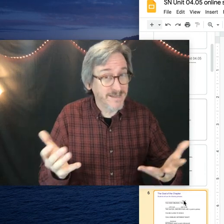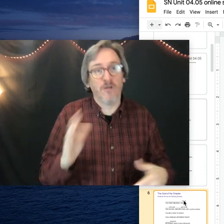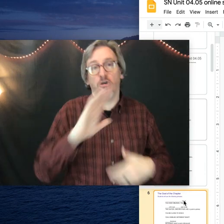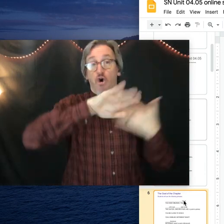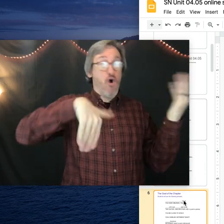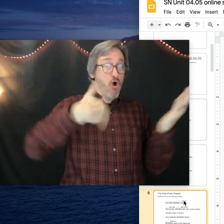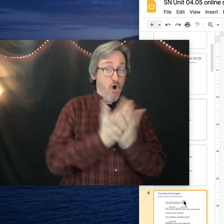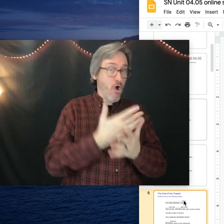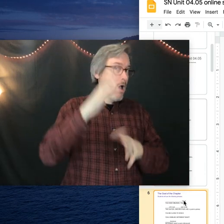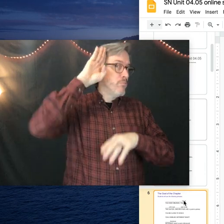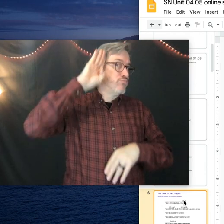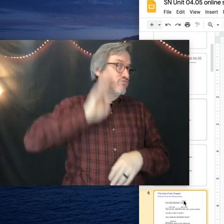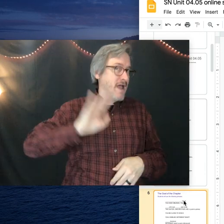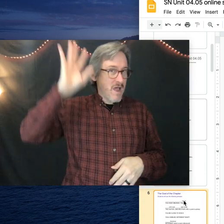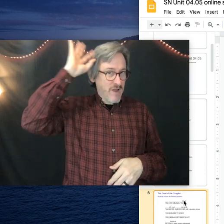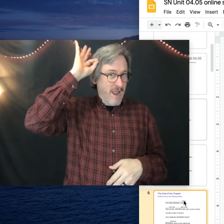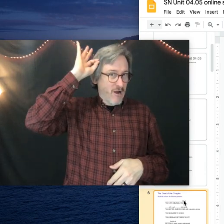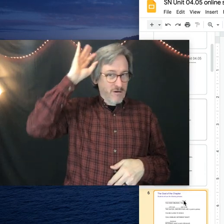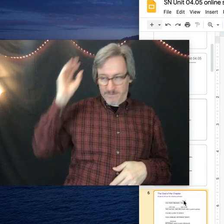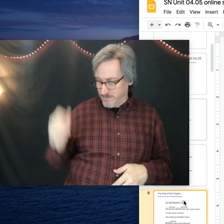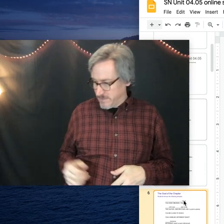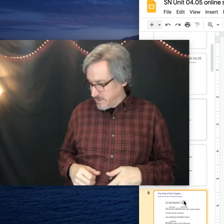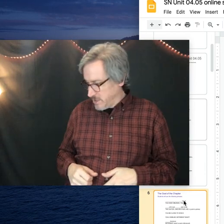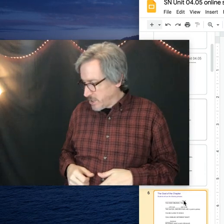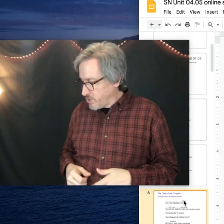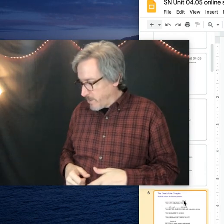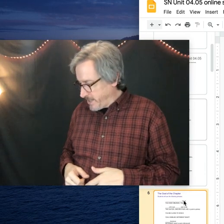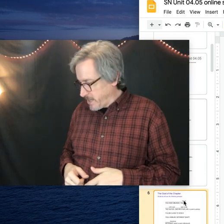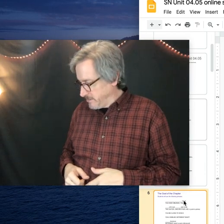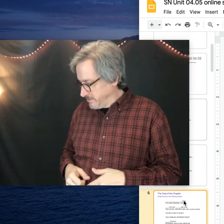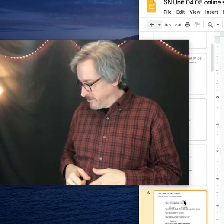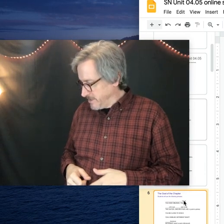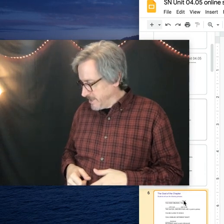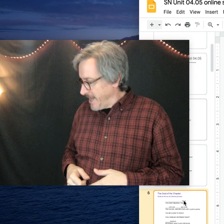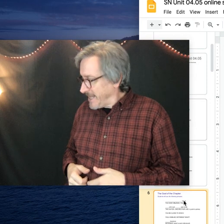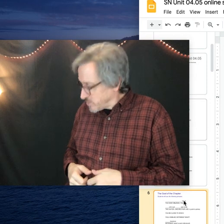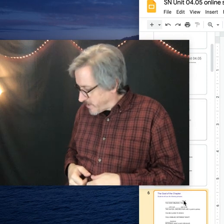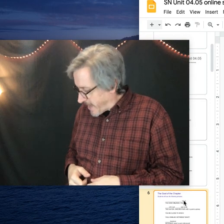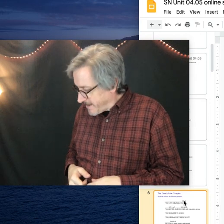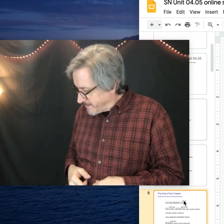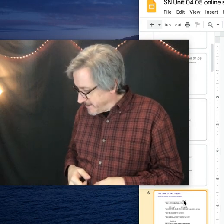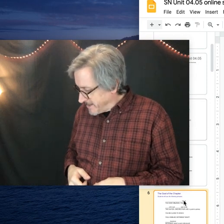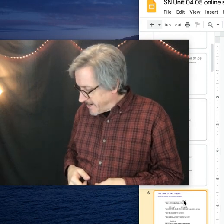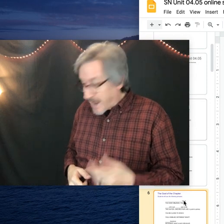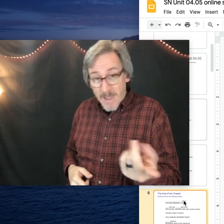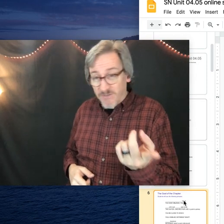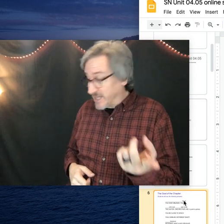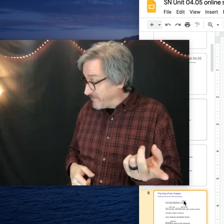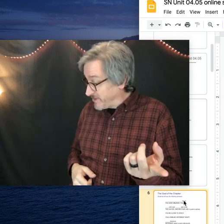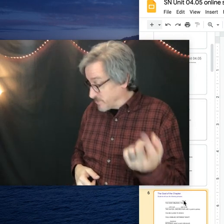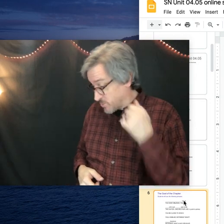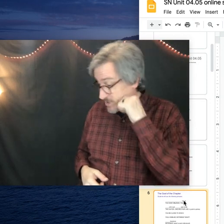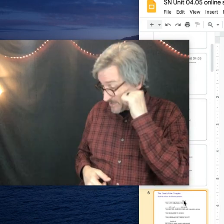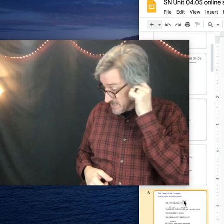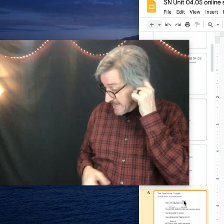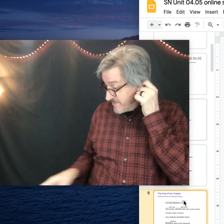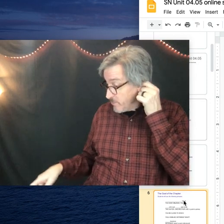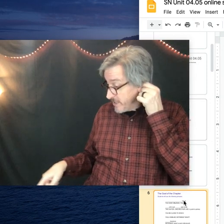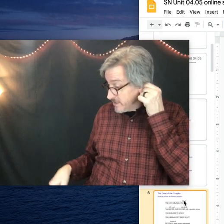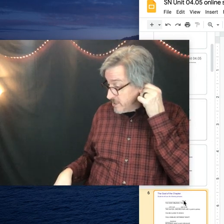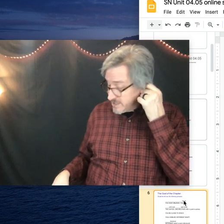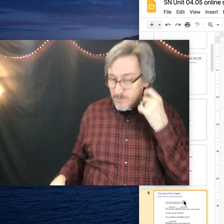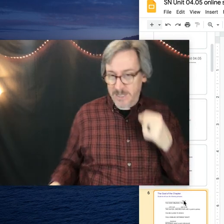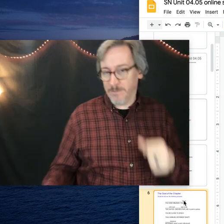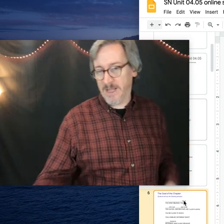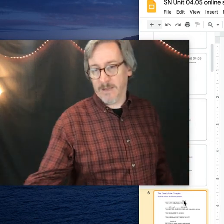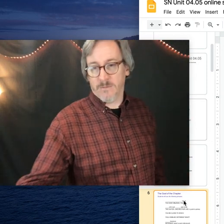what? Brown hair. Are you whining? It's okay. I have to finish recording this, and then we